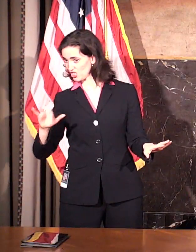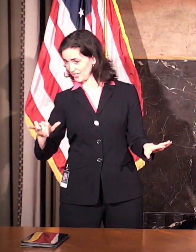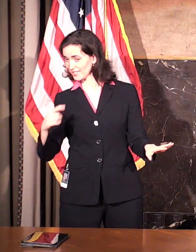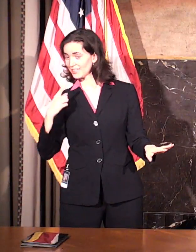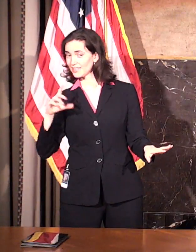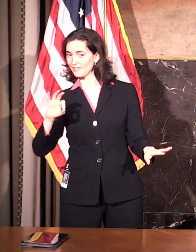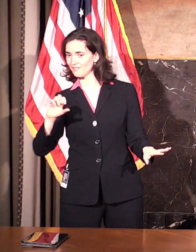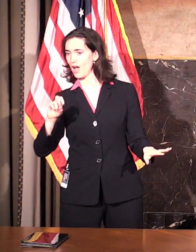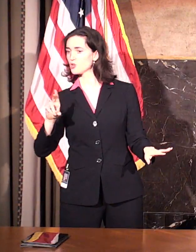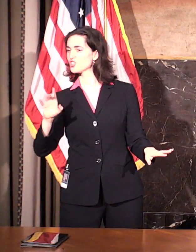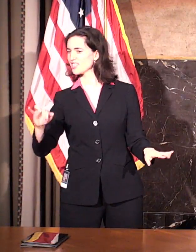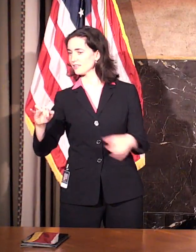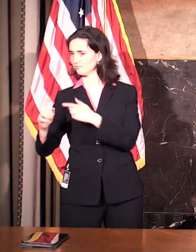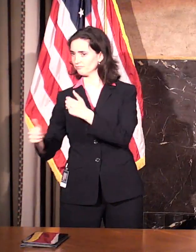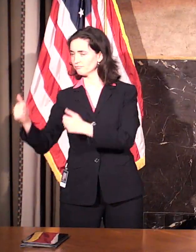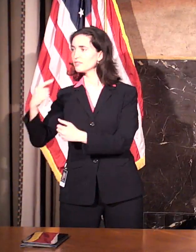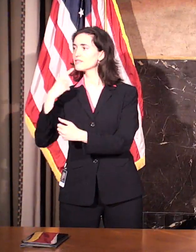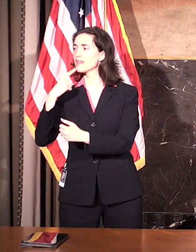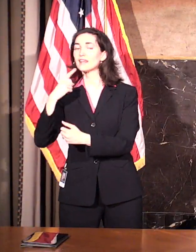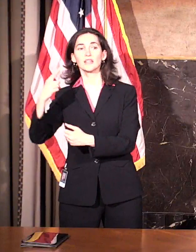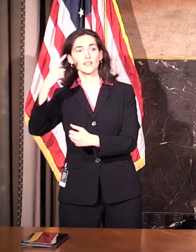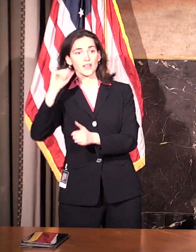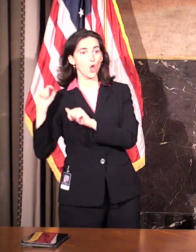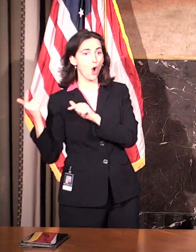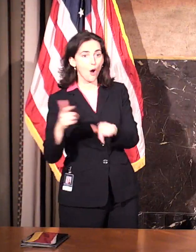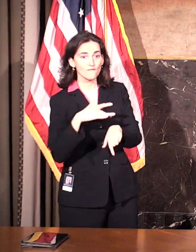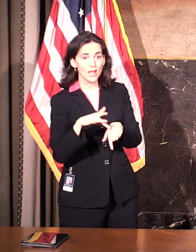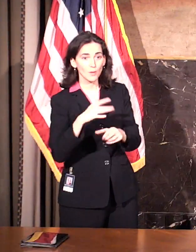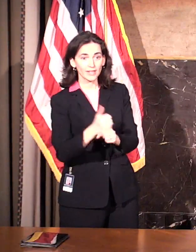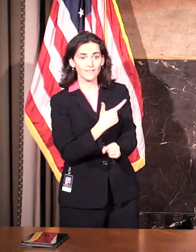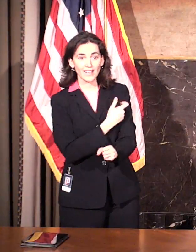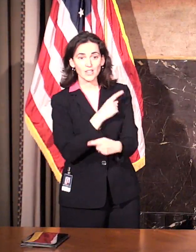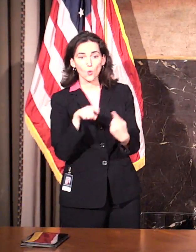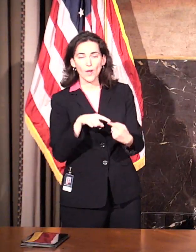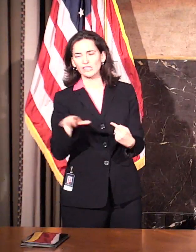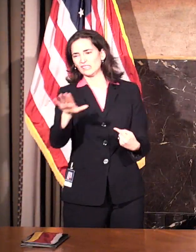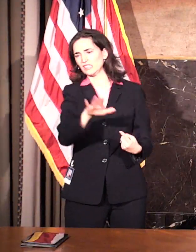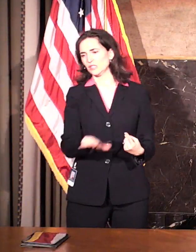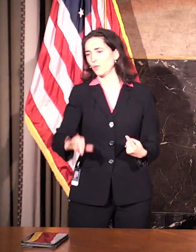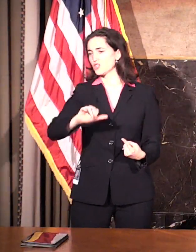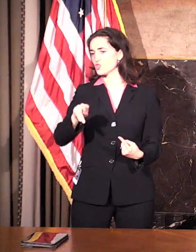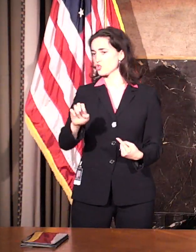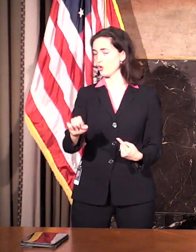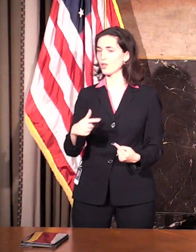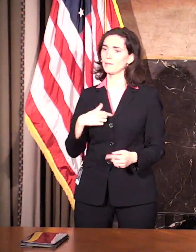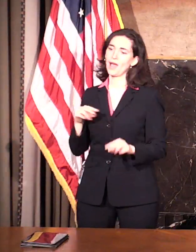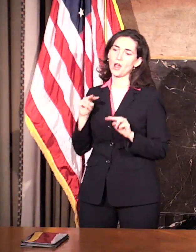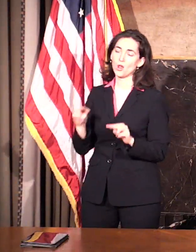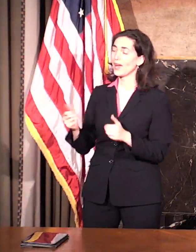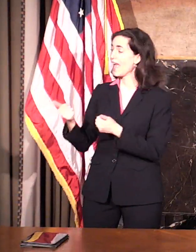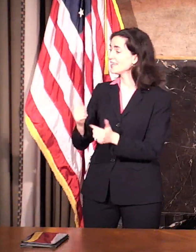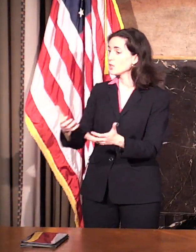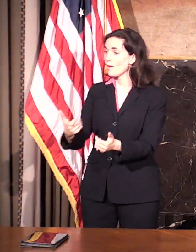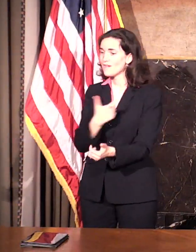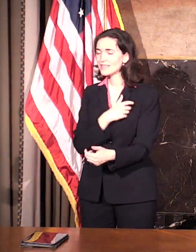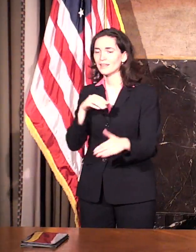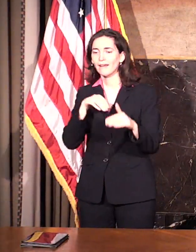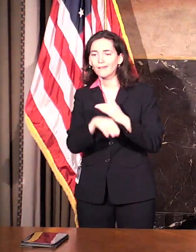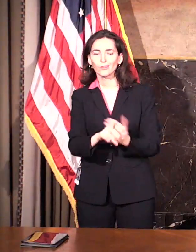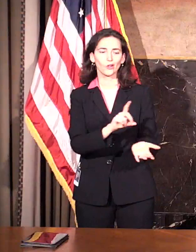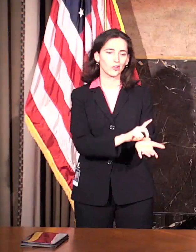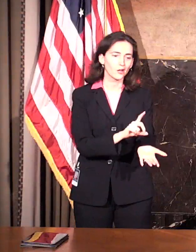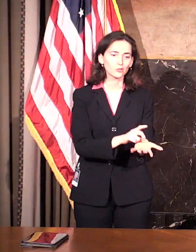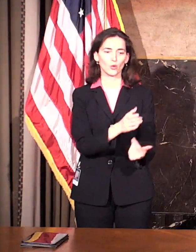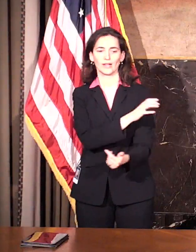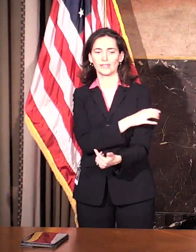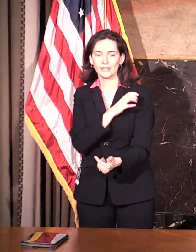one, regardless of priority groups, can just go to their hospital, to the doctor, to a clinic, or to a pharmacy and